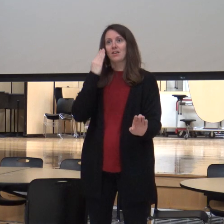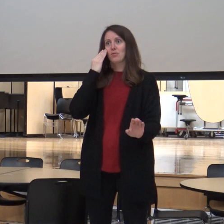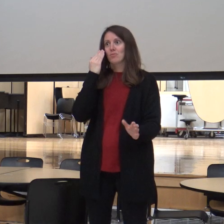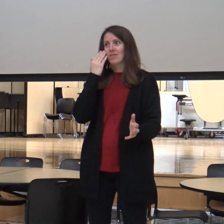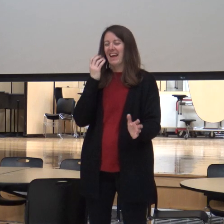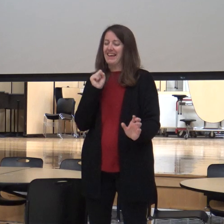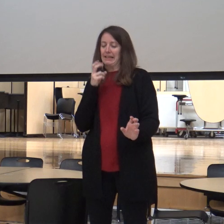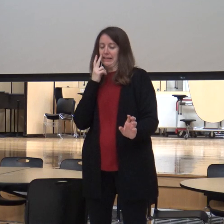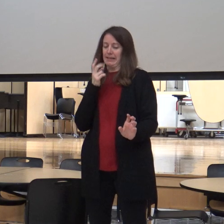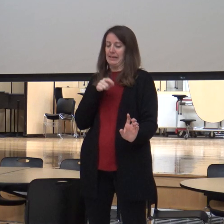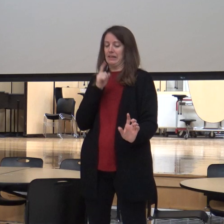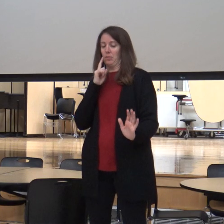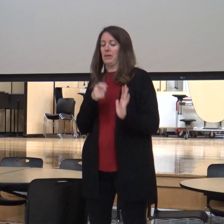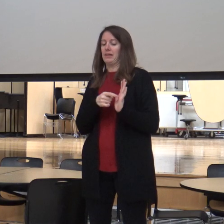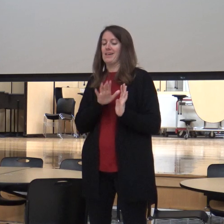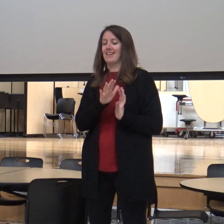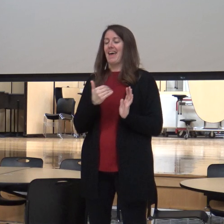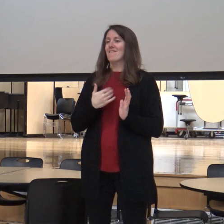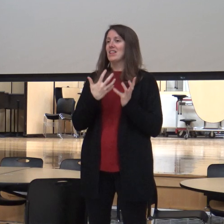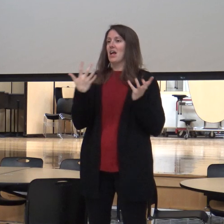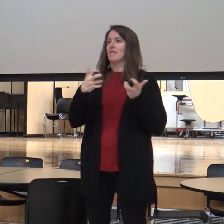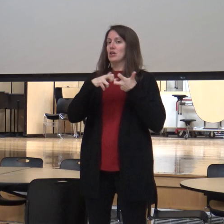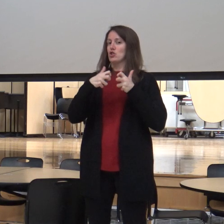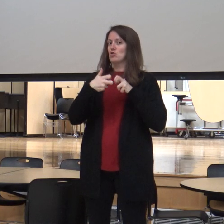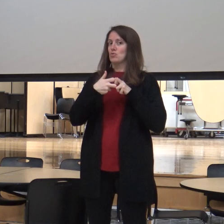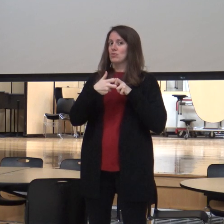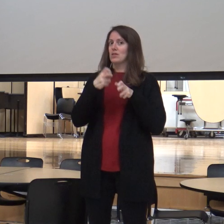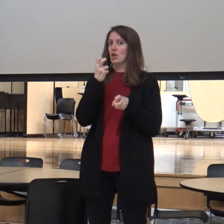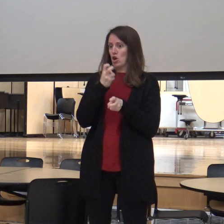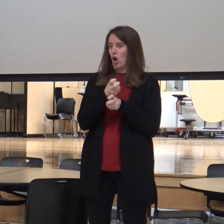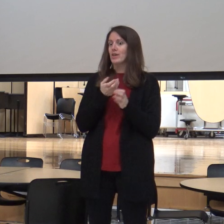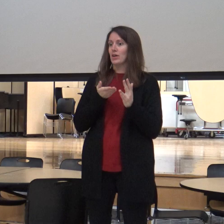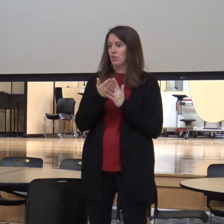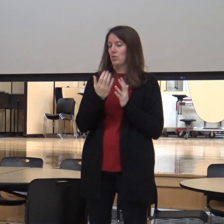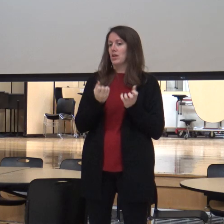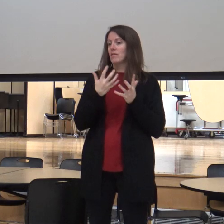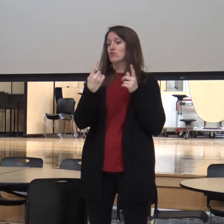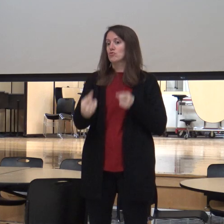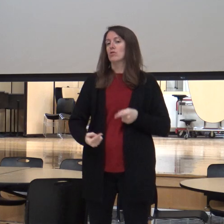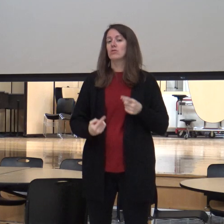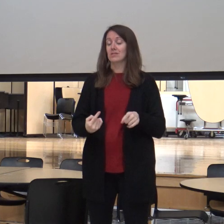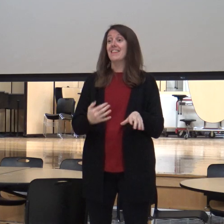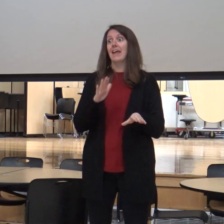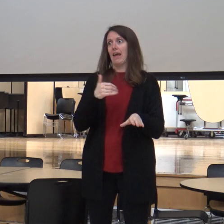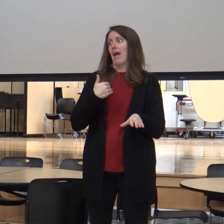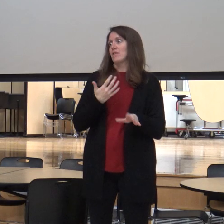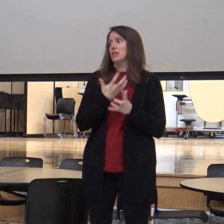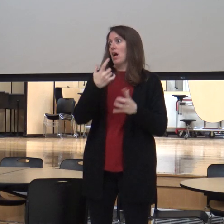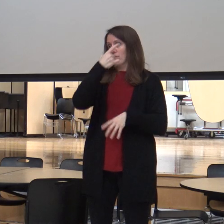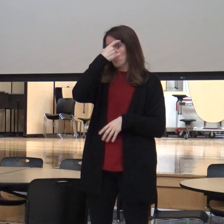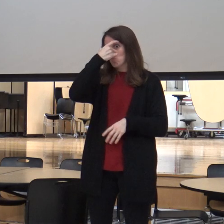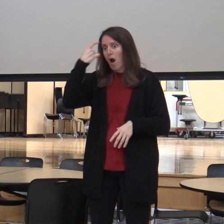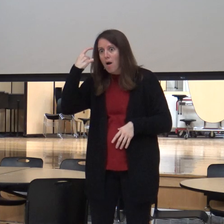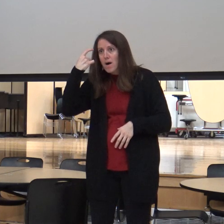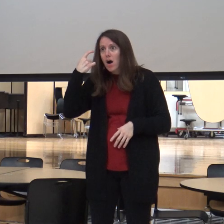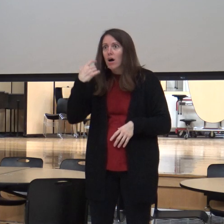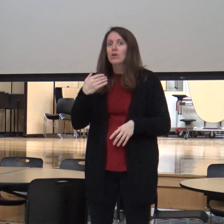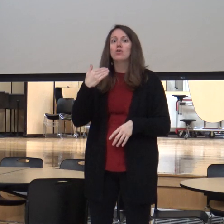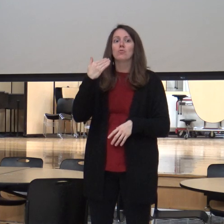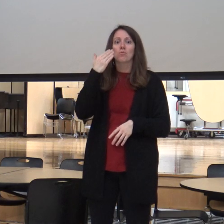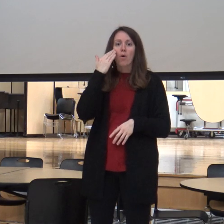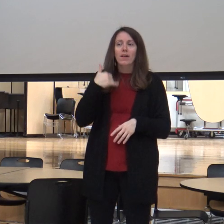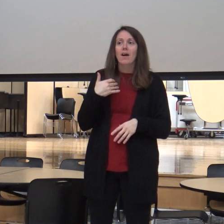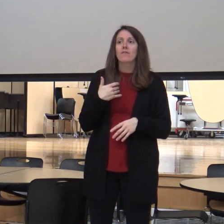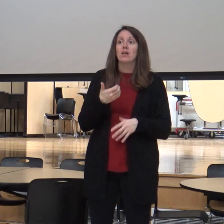of issues that are hard for them to get through. You know, they're going to have a lot of trauma. You know, they have a lot of past trauma. Mm-hmm. Like how to